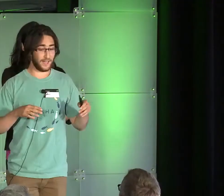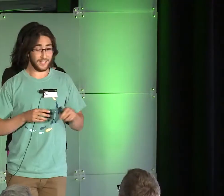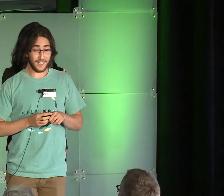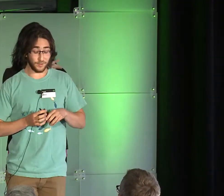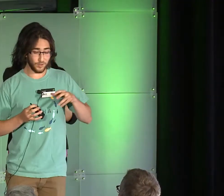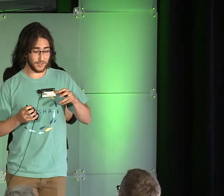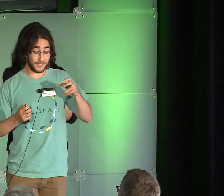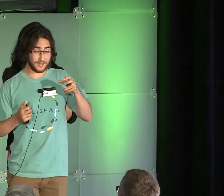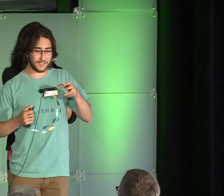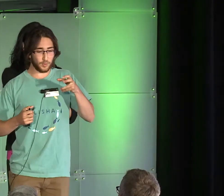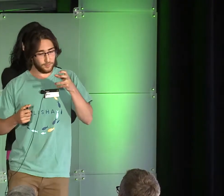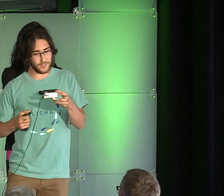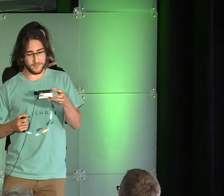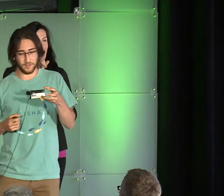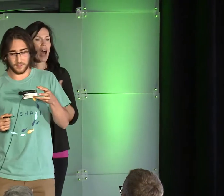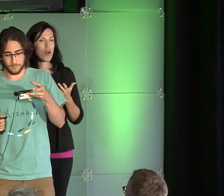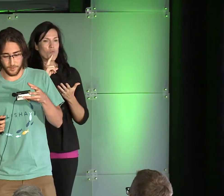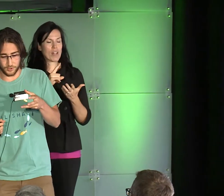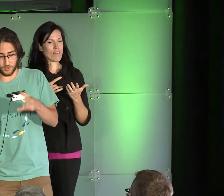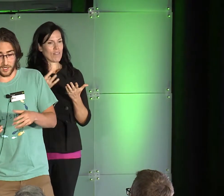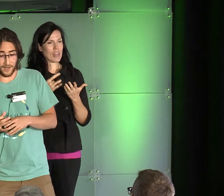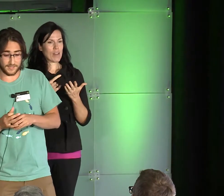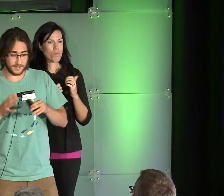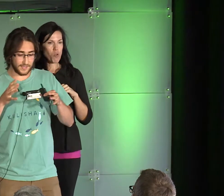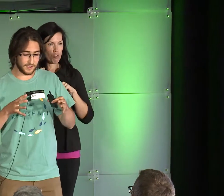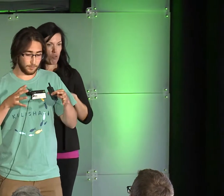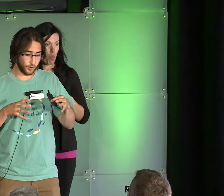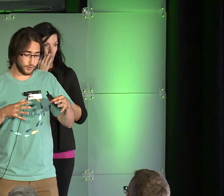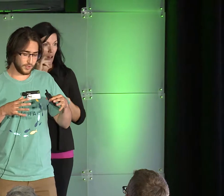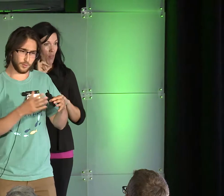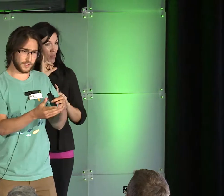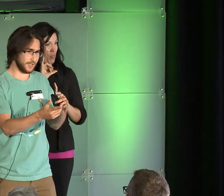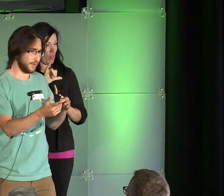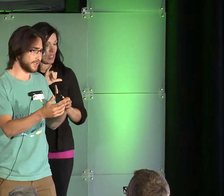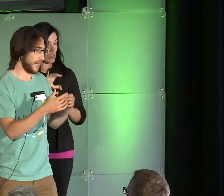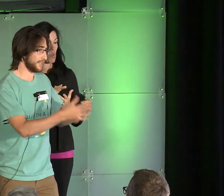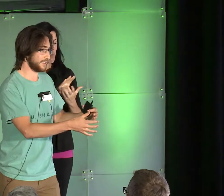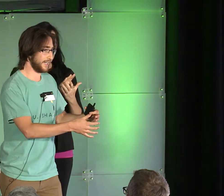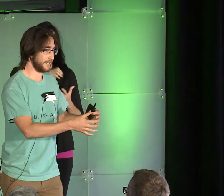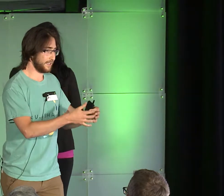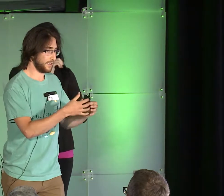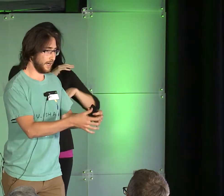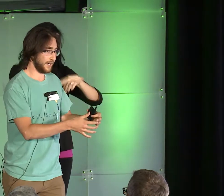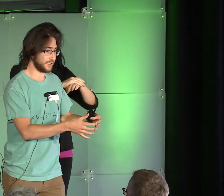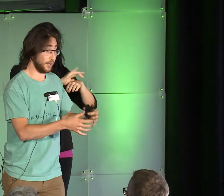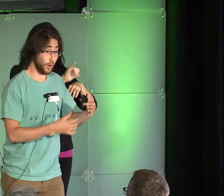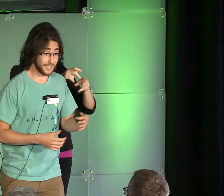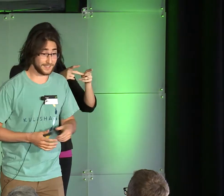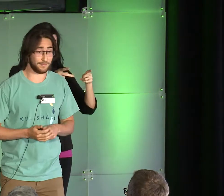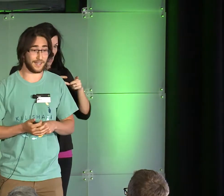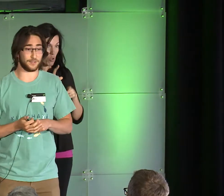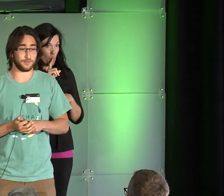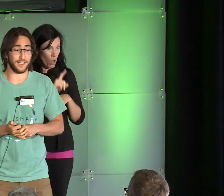soldier fly, and this is what I really feel most strong about, is that this approach, it wasn't on-site